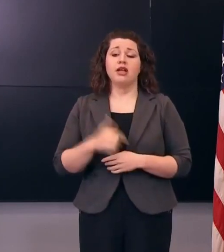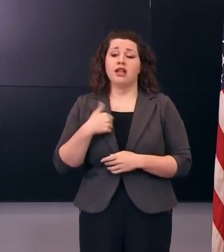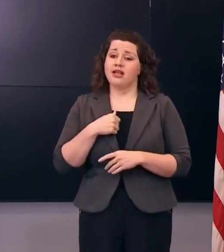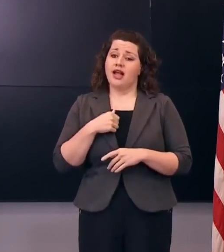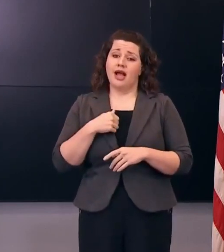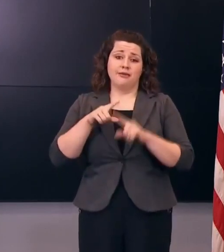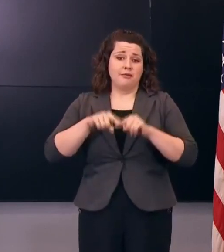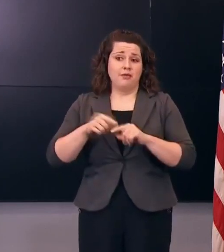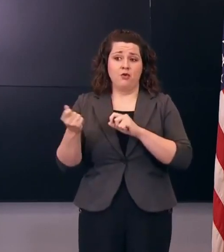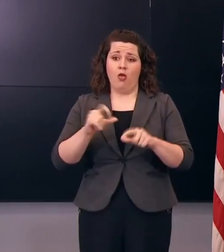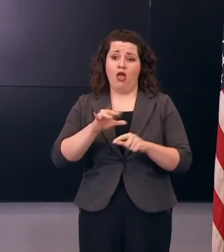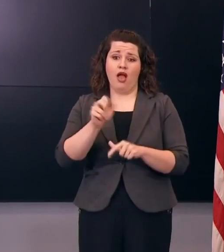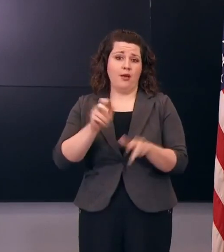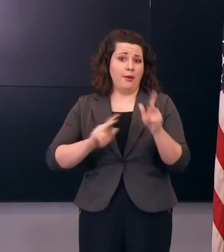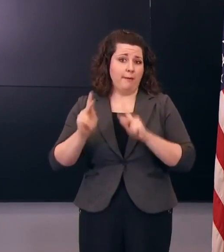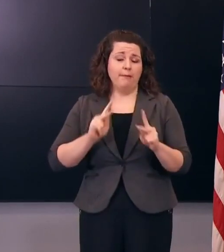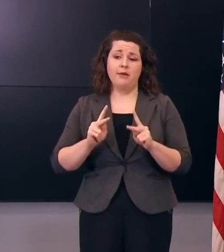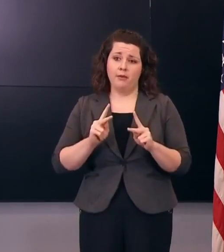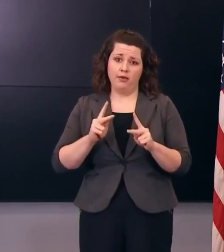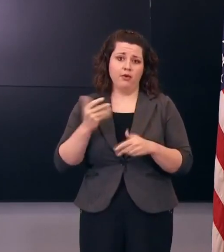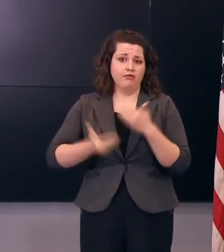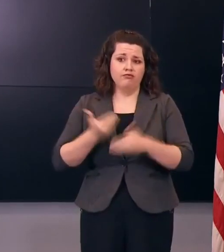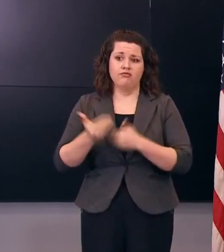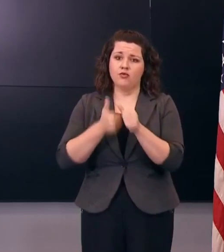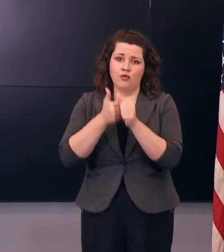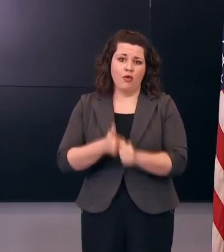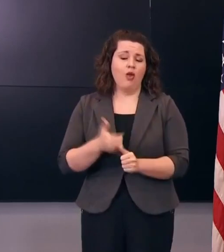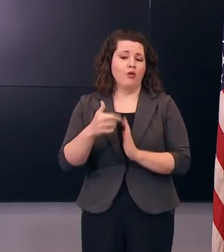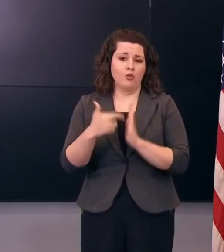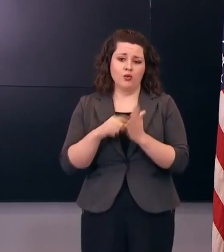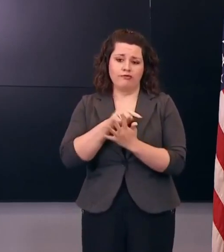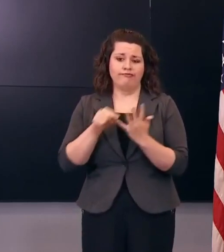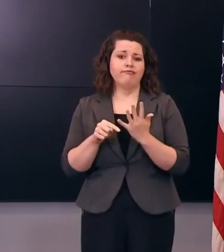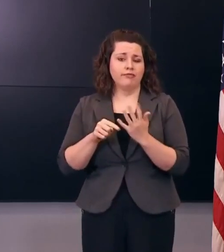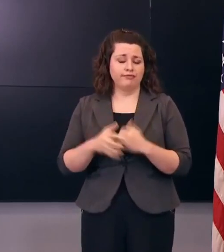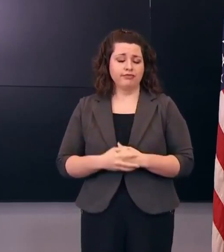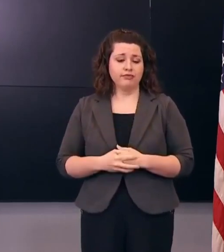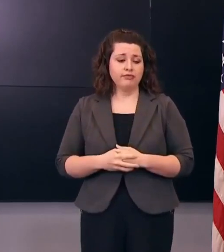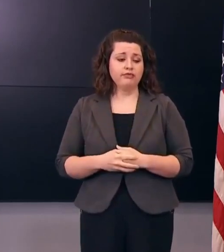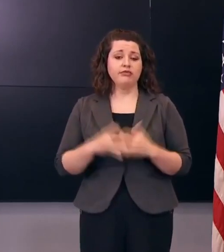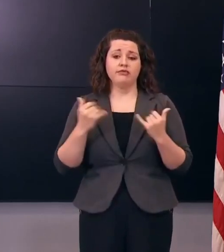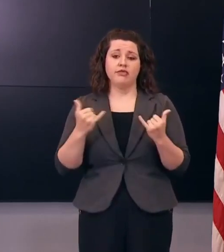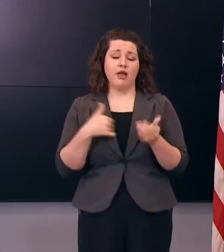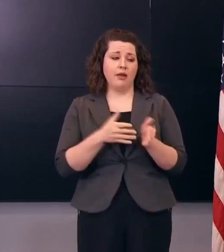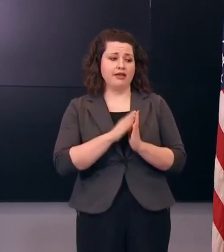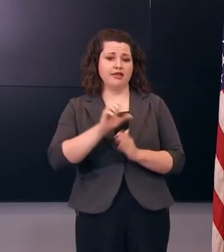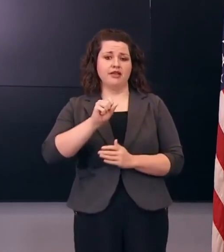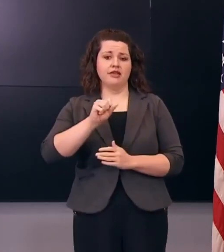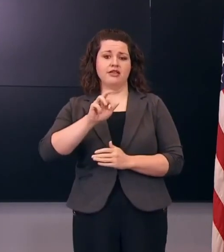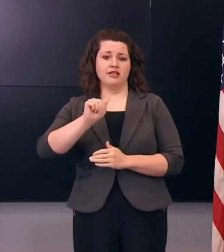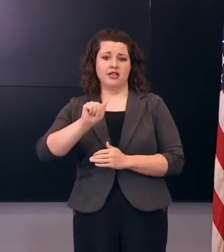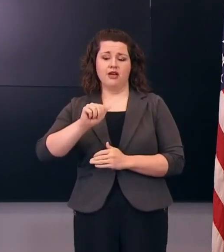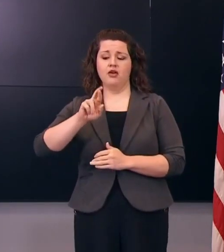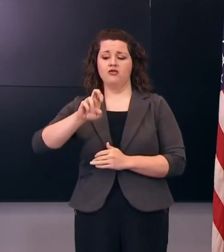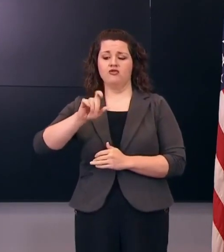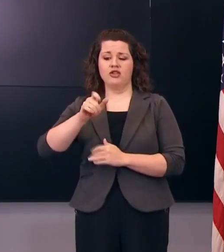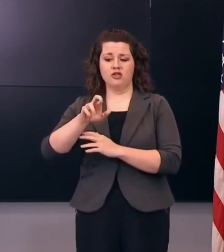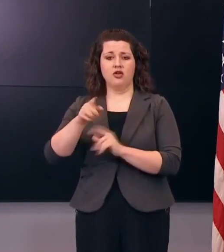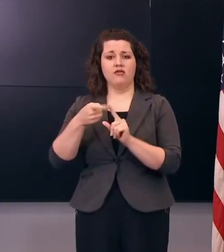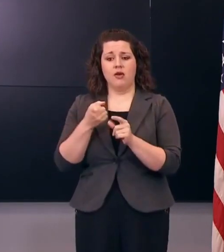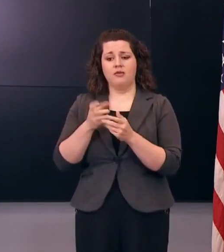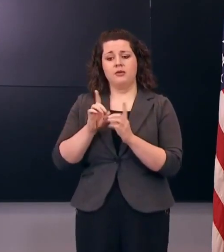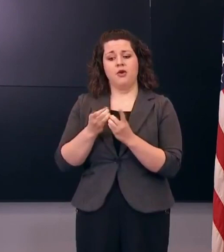Iowans to help us as we work through these unprecedented times. So with that, I'd like to ask Sarah Reister from the Department of Public